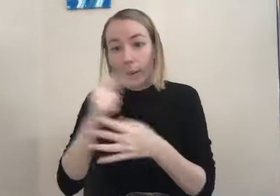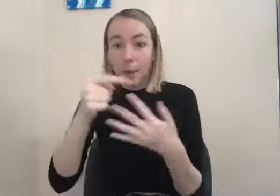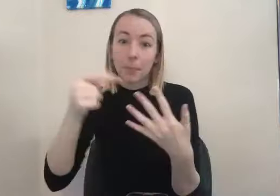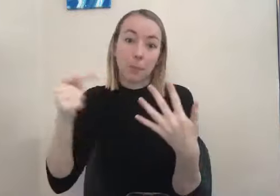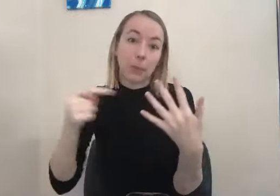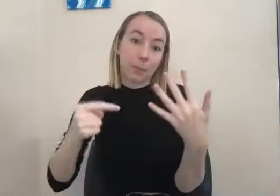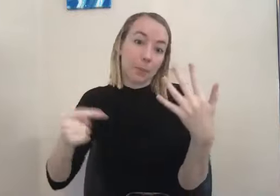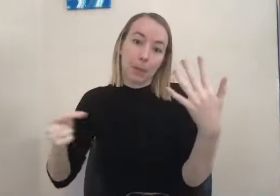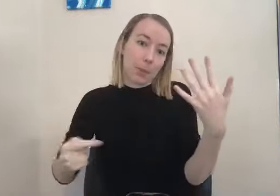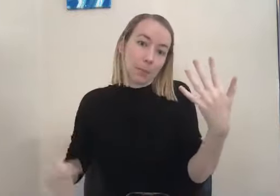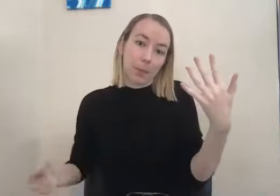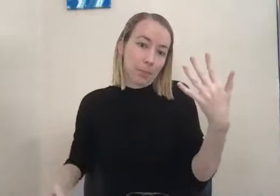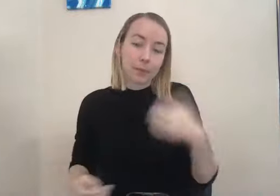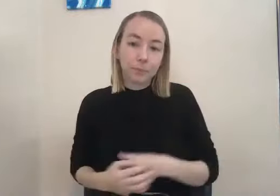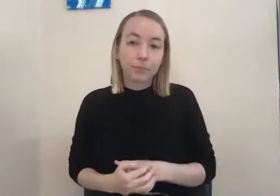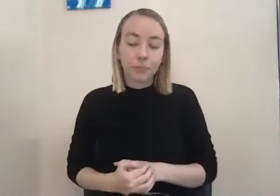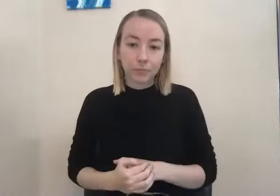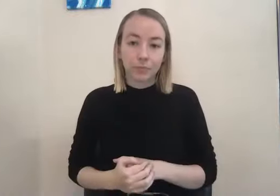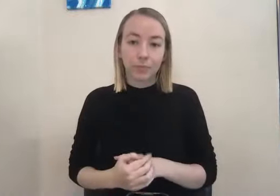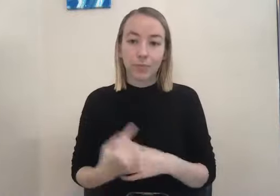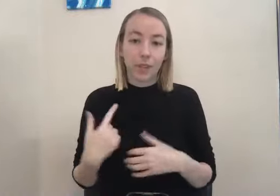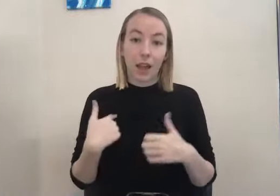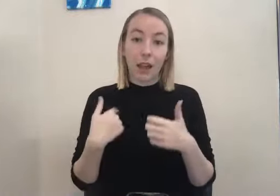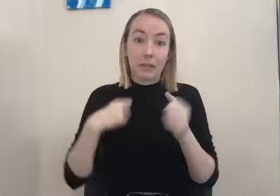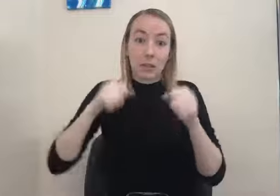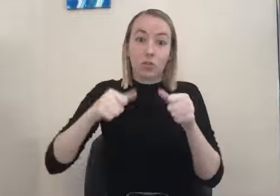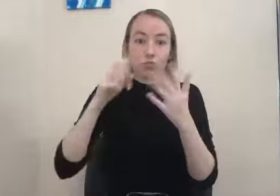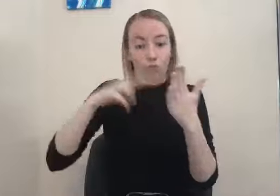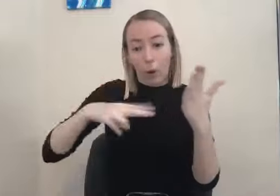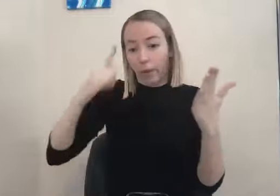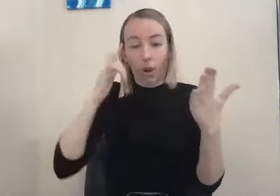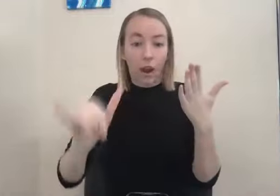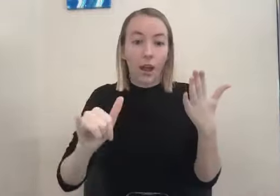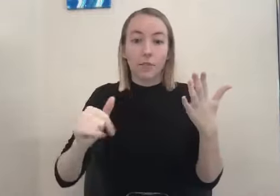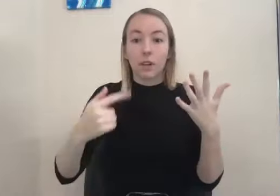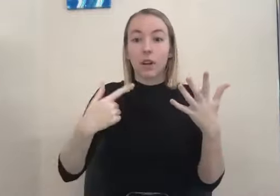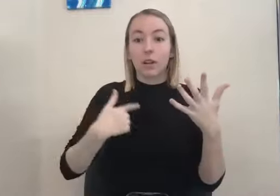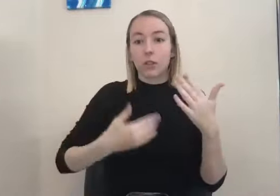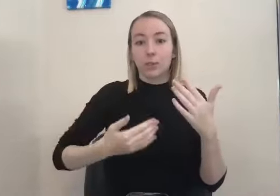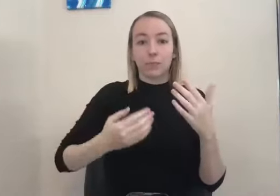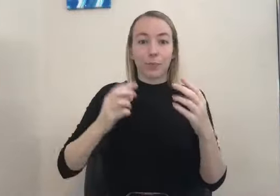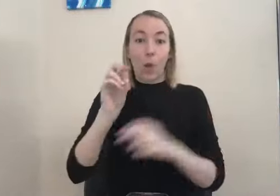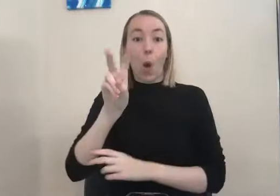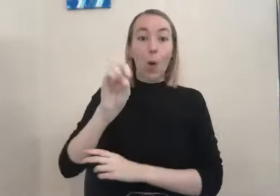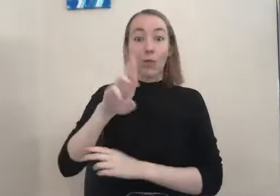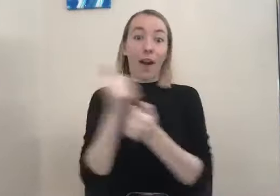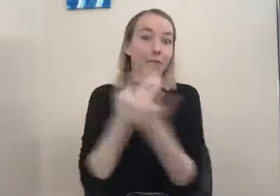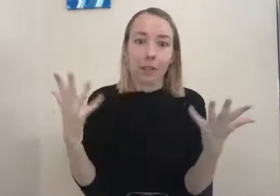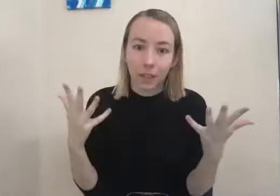defects were shining in the face, you know, my inconsideration, my selfishness, my self-centeredness, my self-righteousness. I